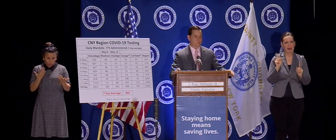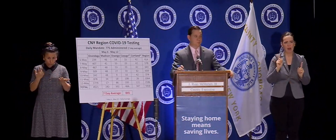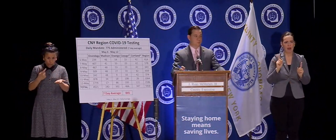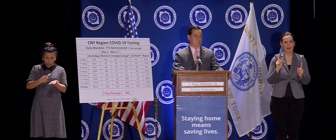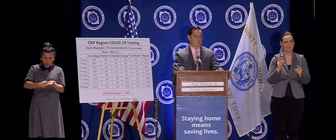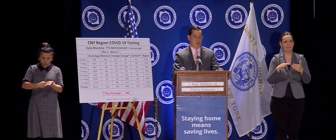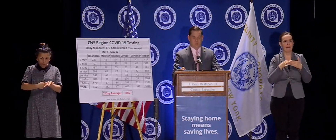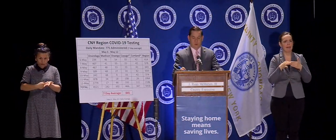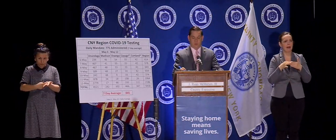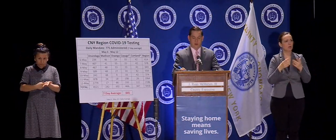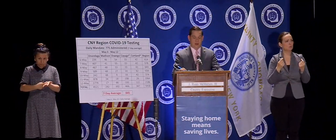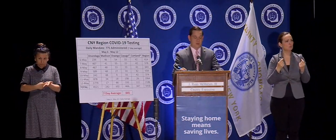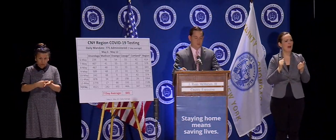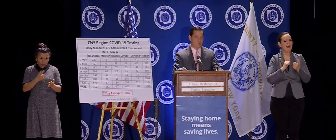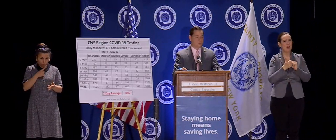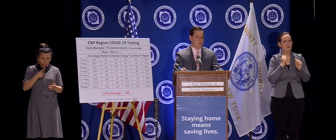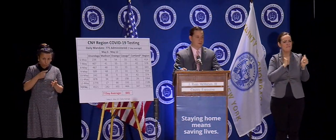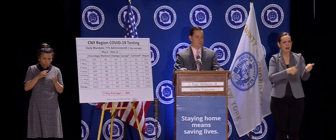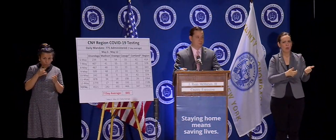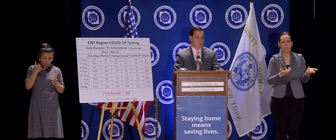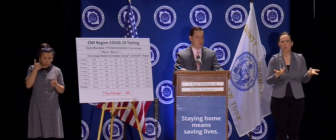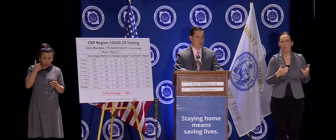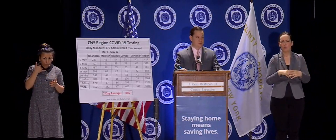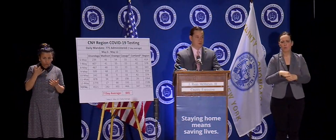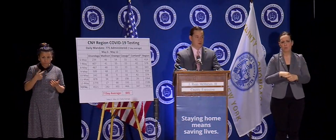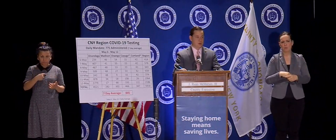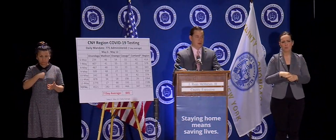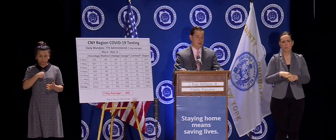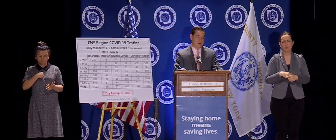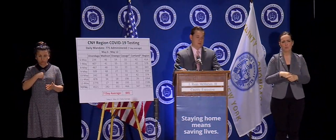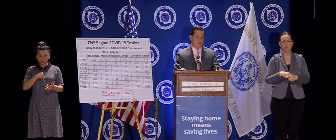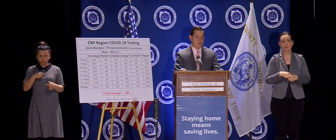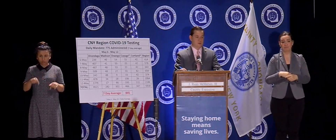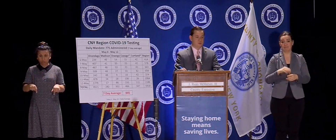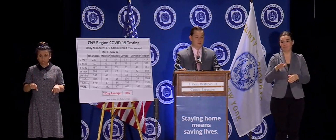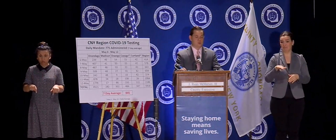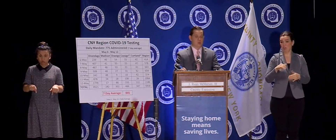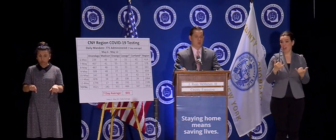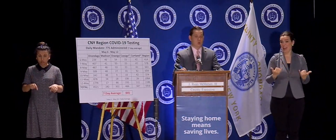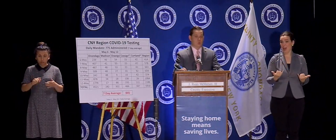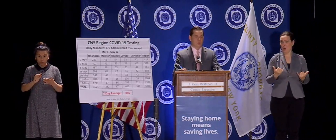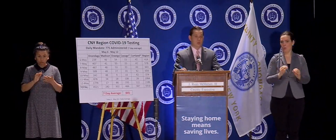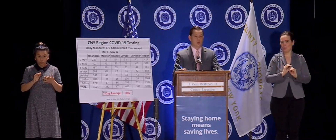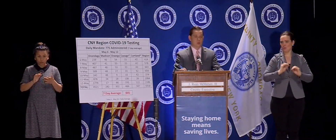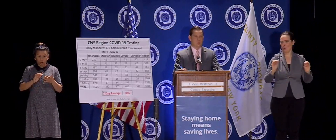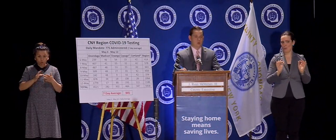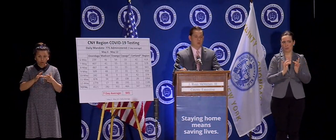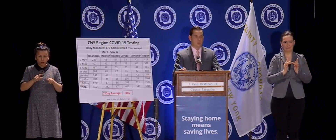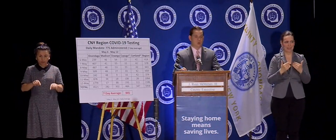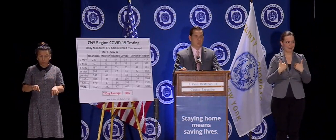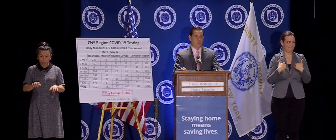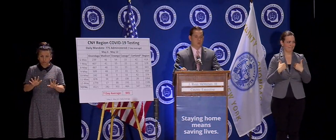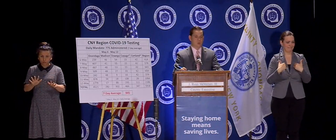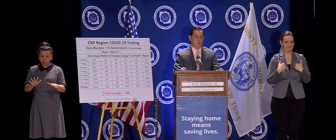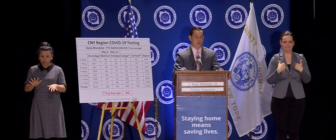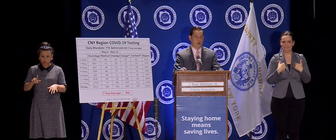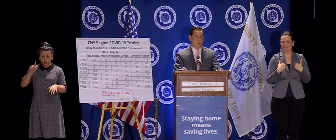Is there a website? Right now, there's no website, Tim. This is, again, we